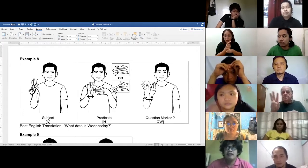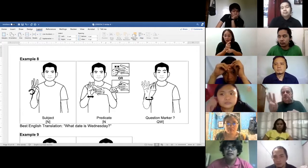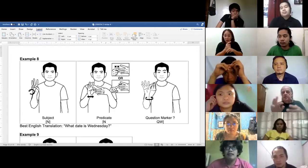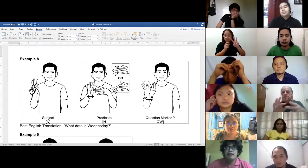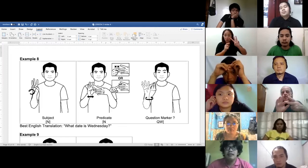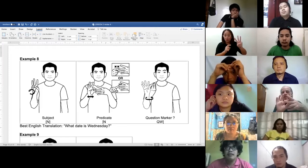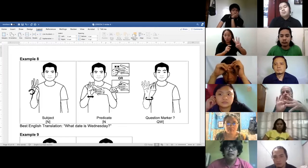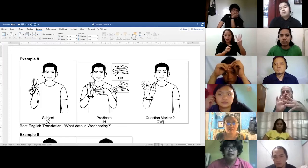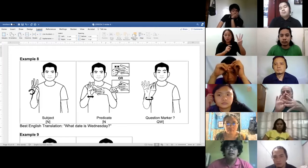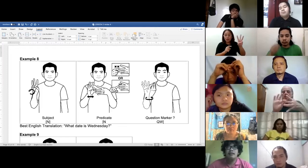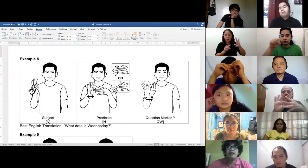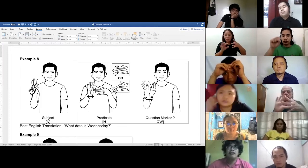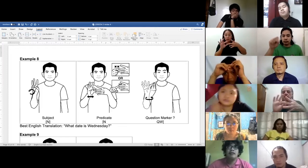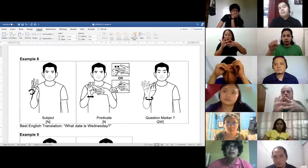Wednesday,